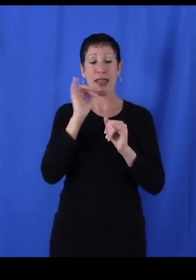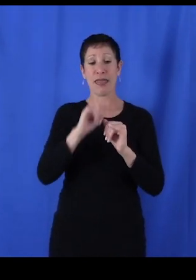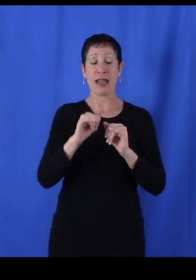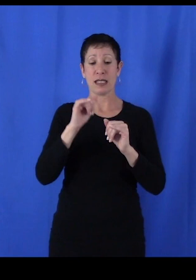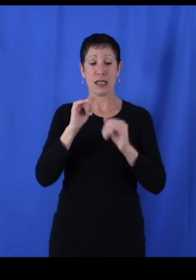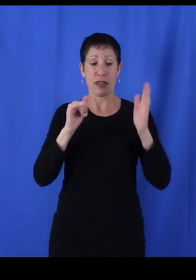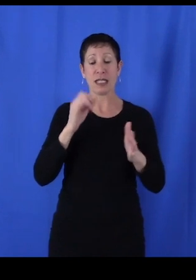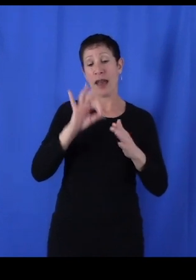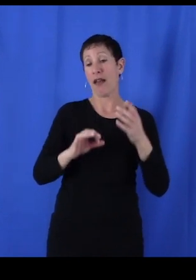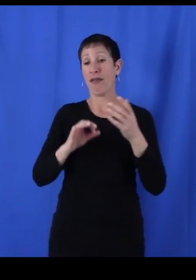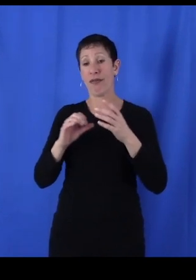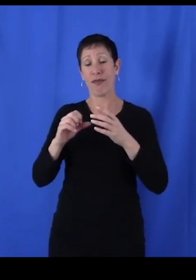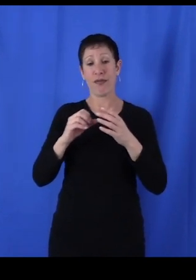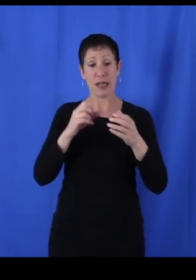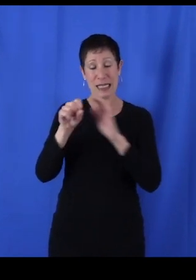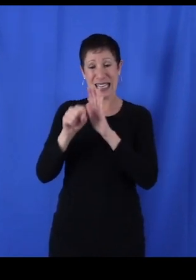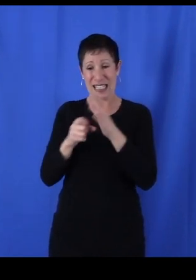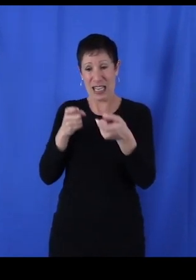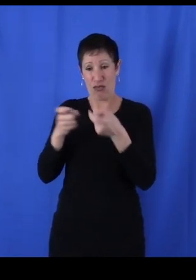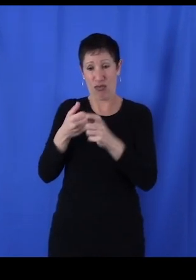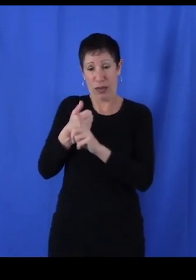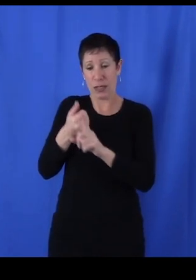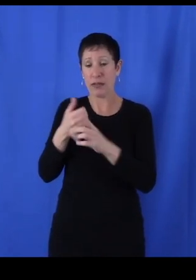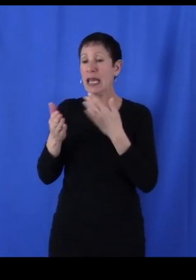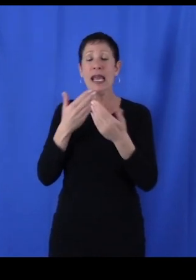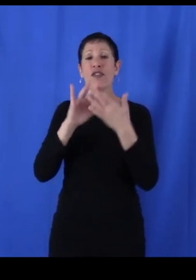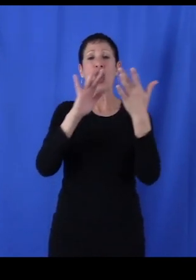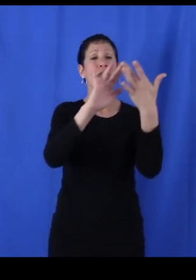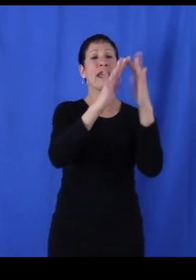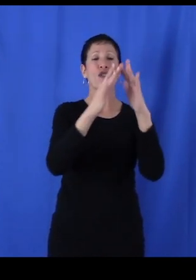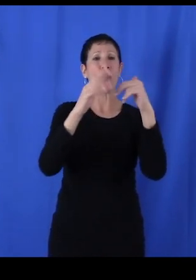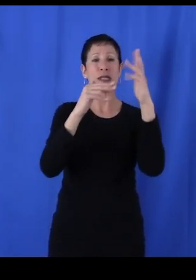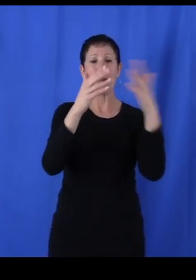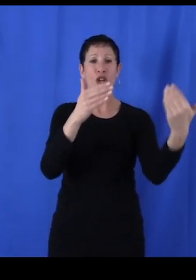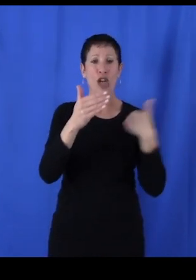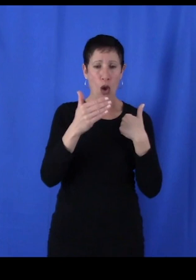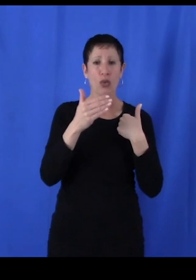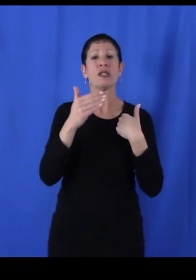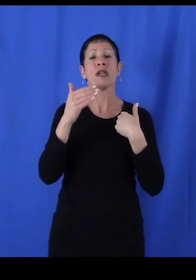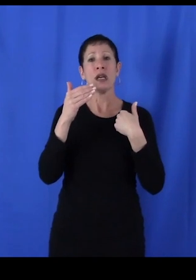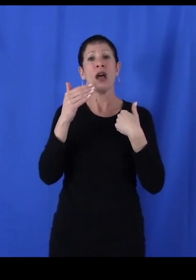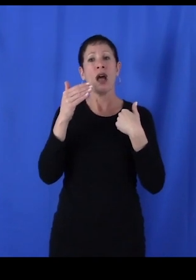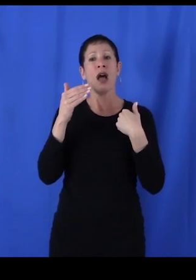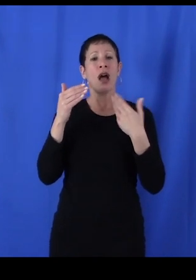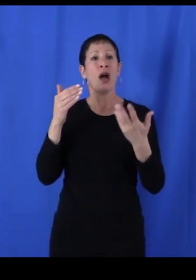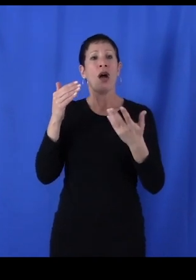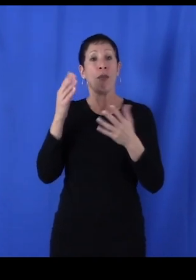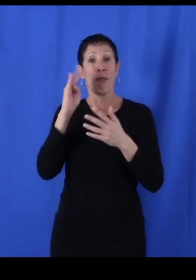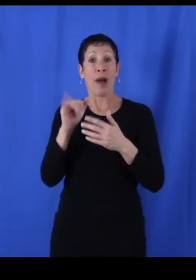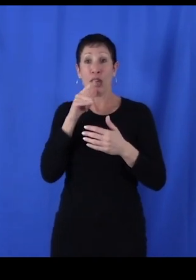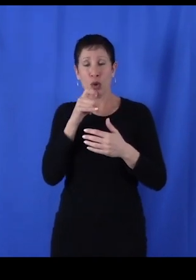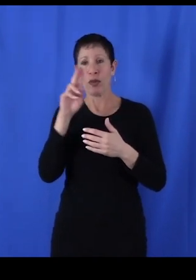of course, built and owned by US states and corporations. And this declaration and the